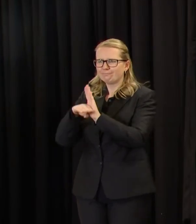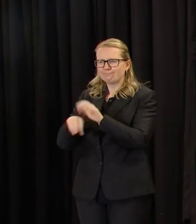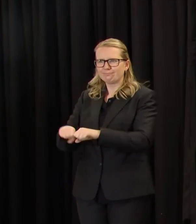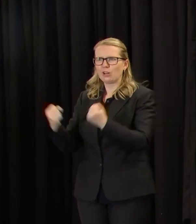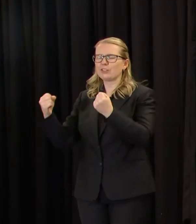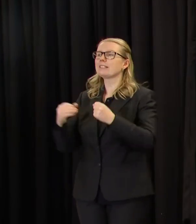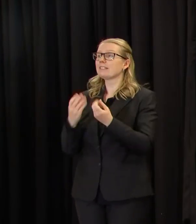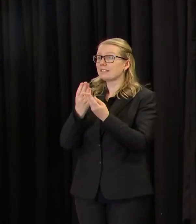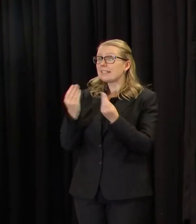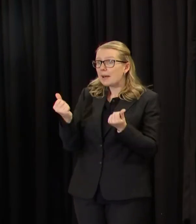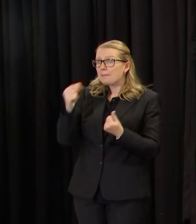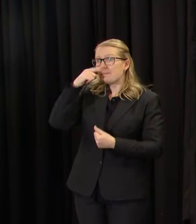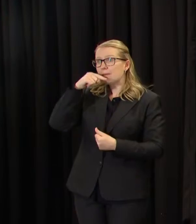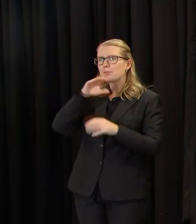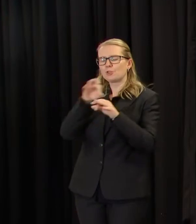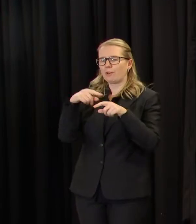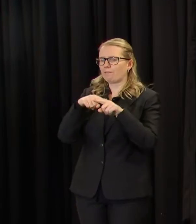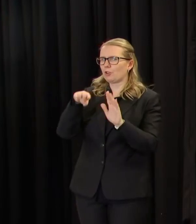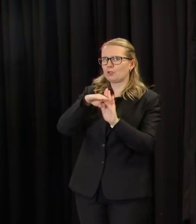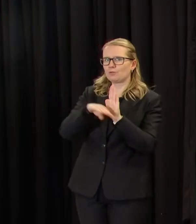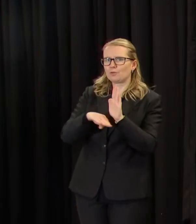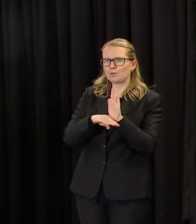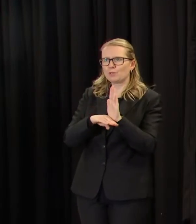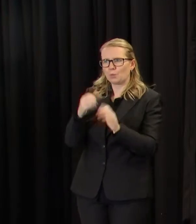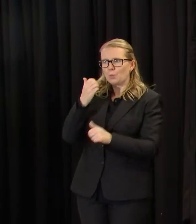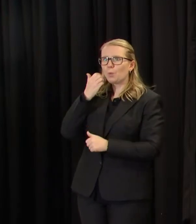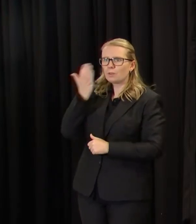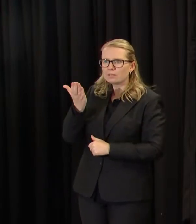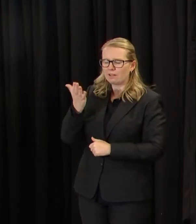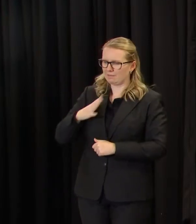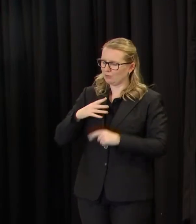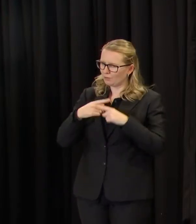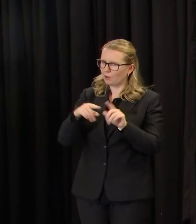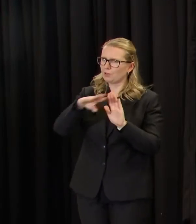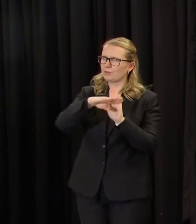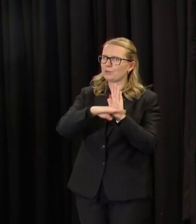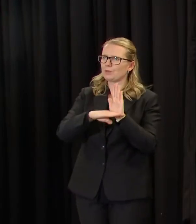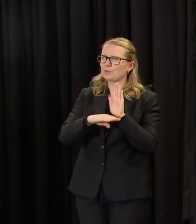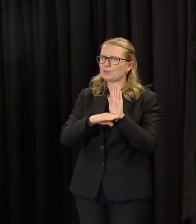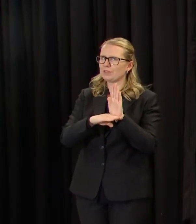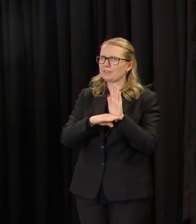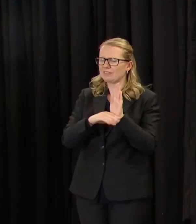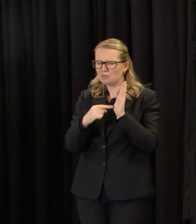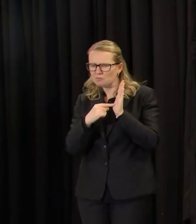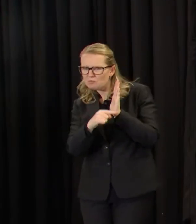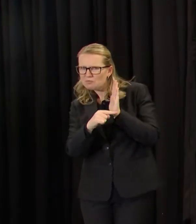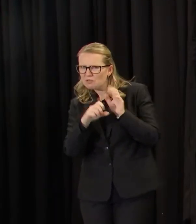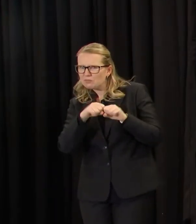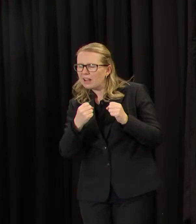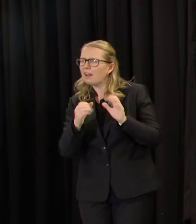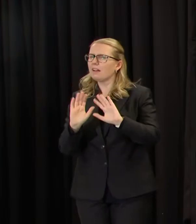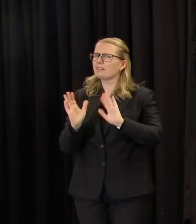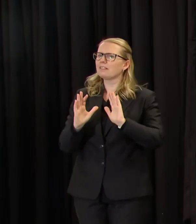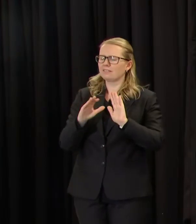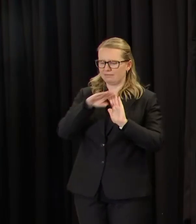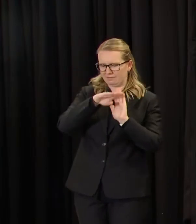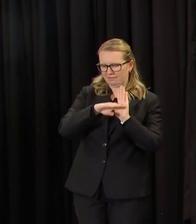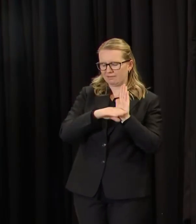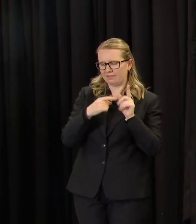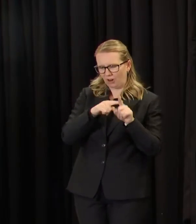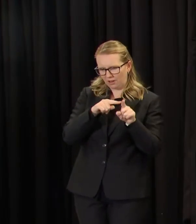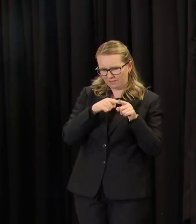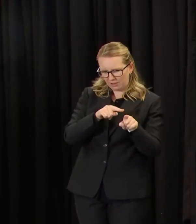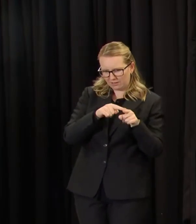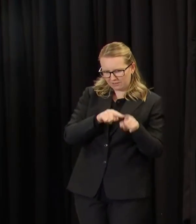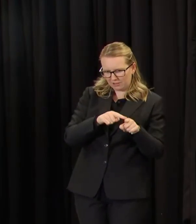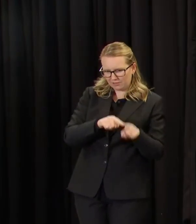following all the rules all the time. But there's also something that we can do about that. All of us at a very personal level. If you